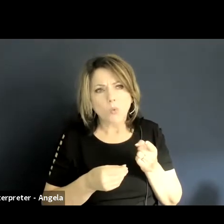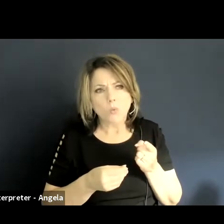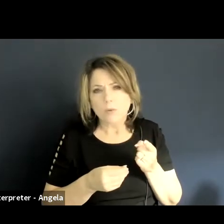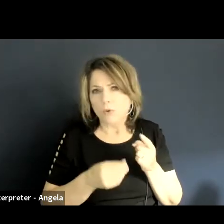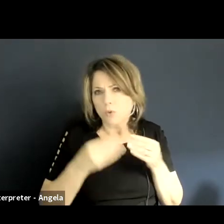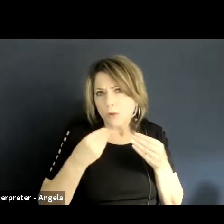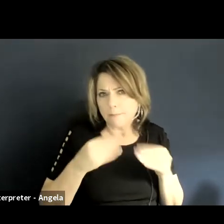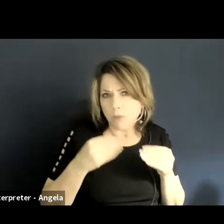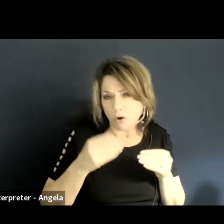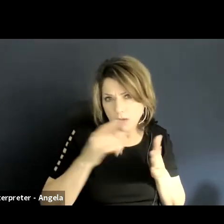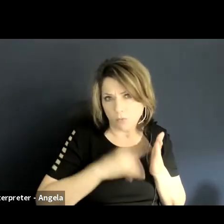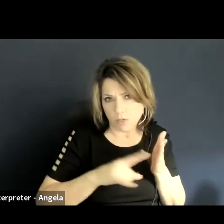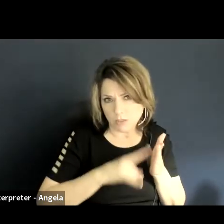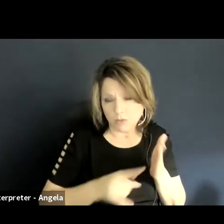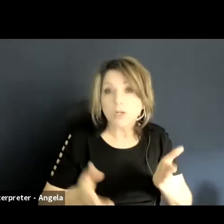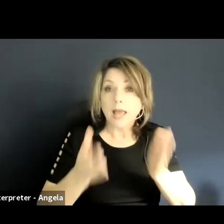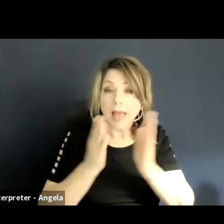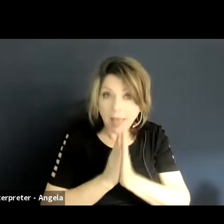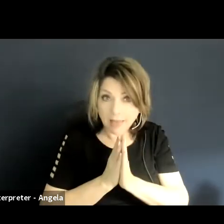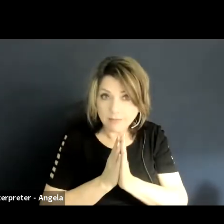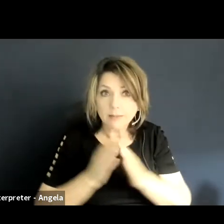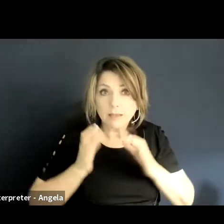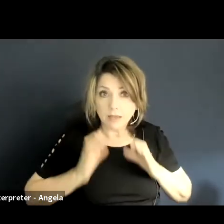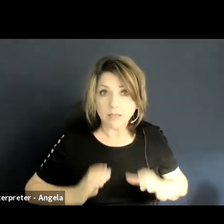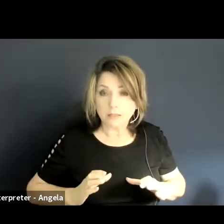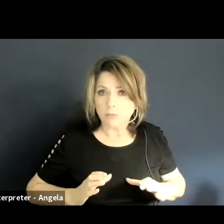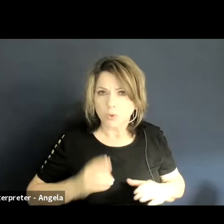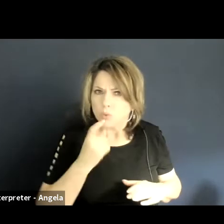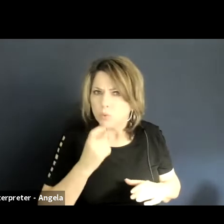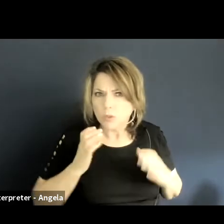here, and you're asking your customer, who's the customer?